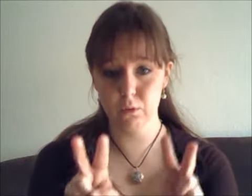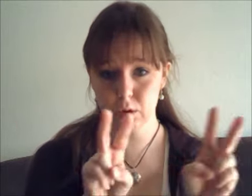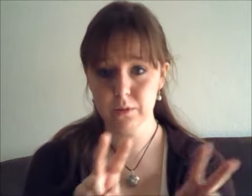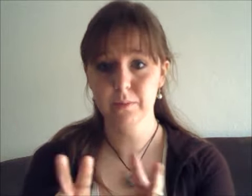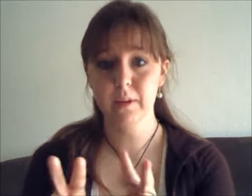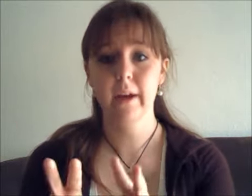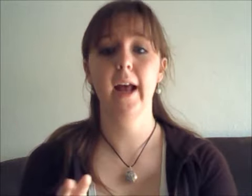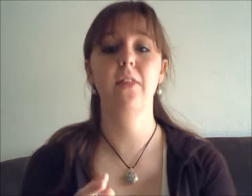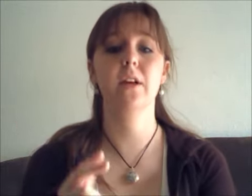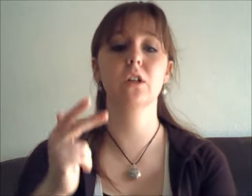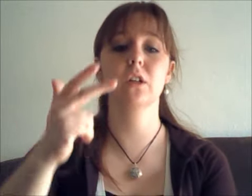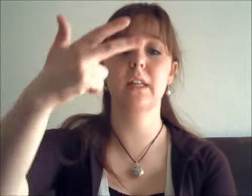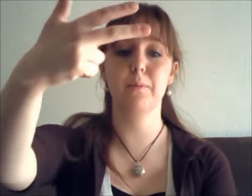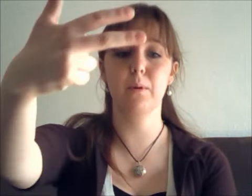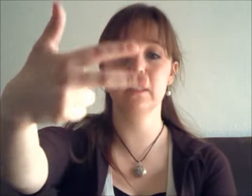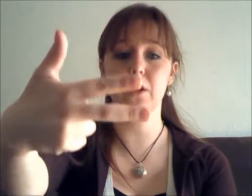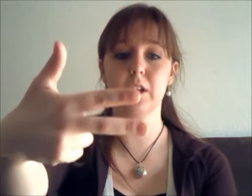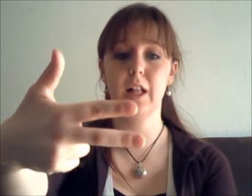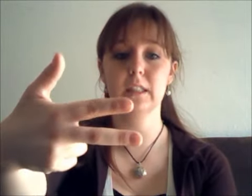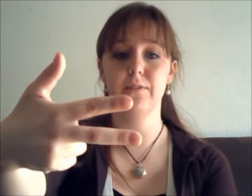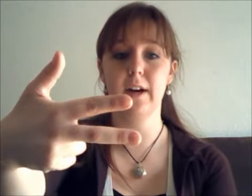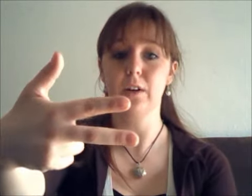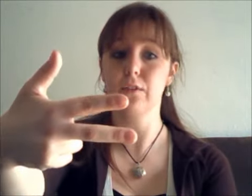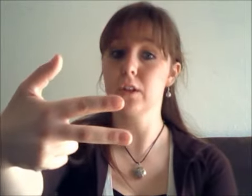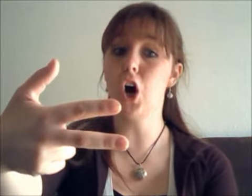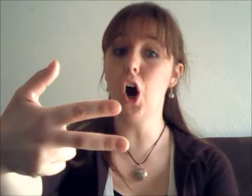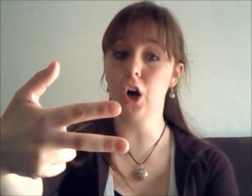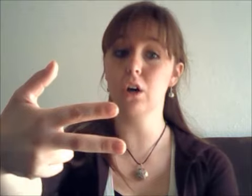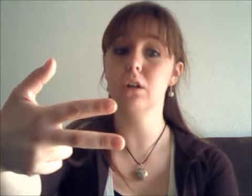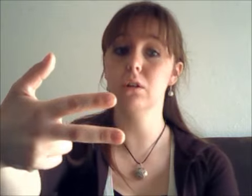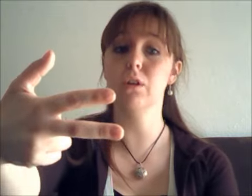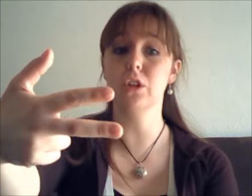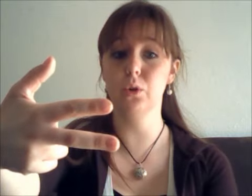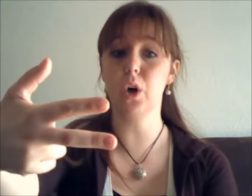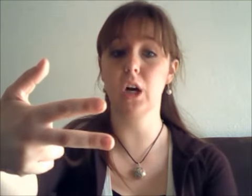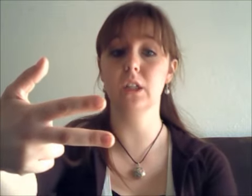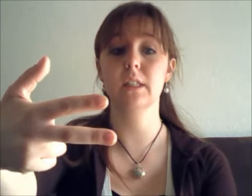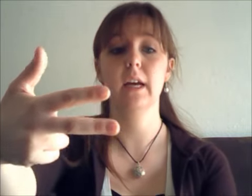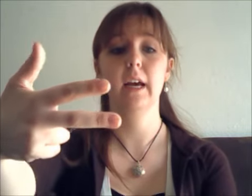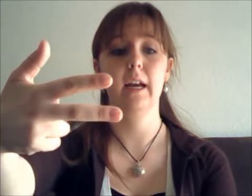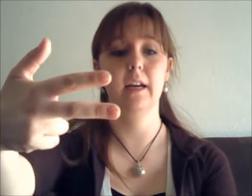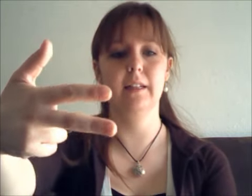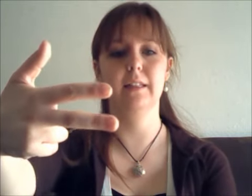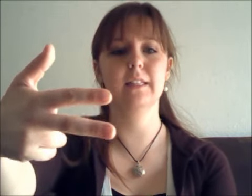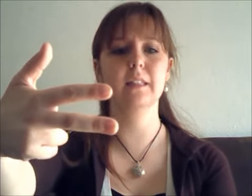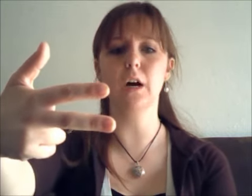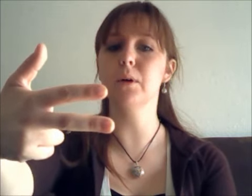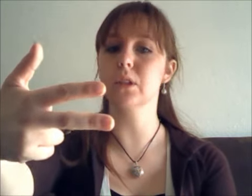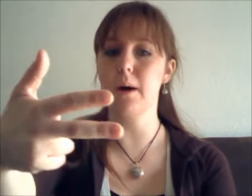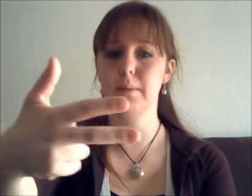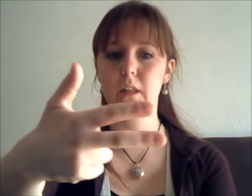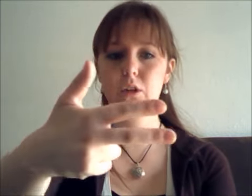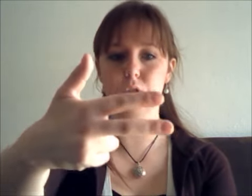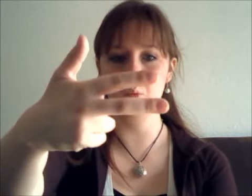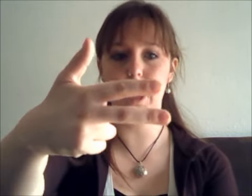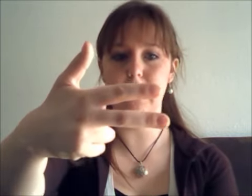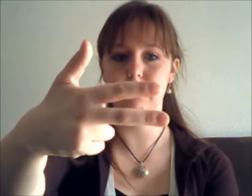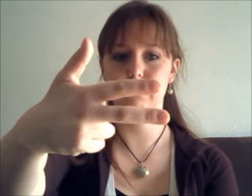funeral. And then you're going to set up what is called a classifier for the car, or the two cars. And this is the most commonly used one.